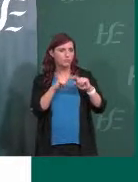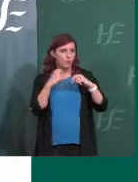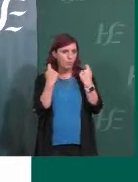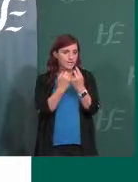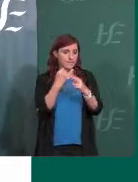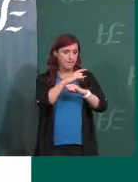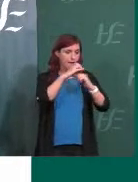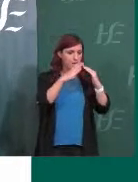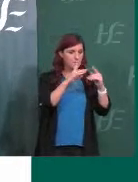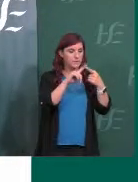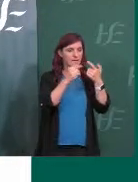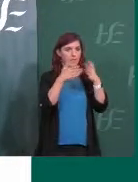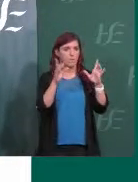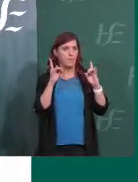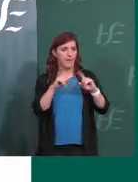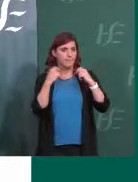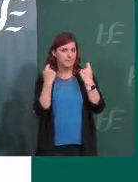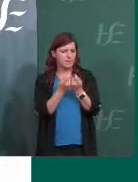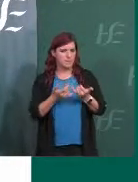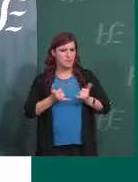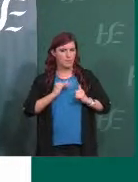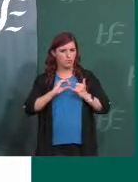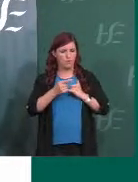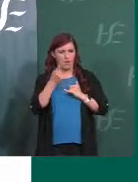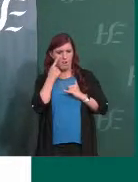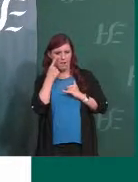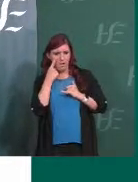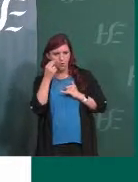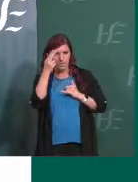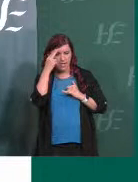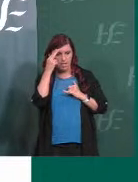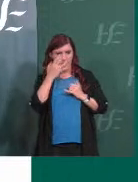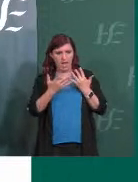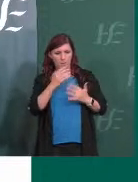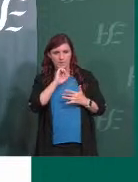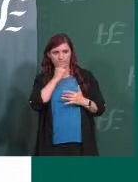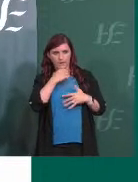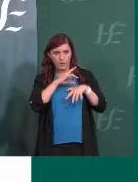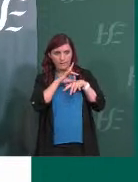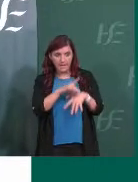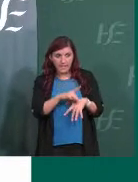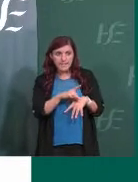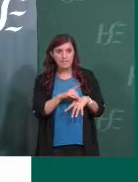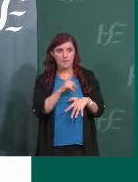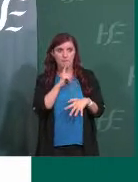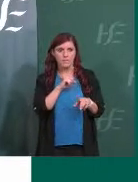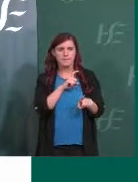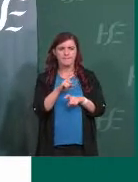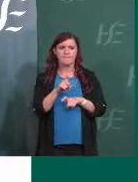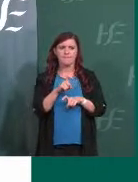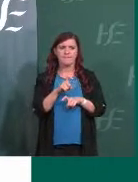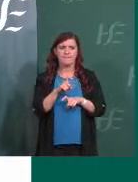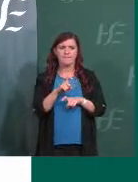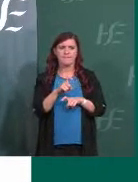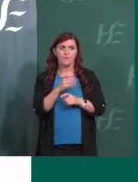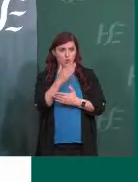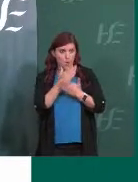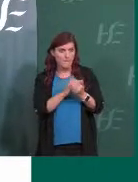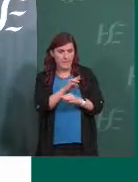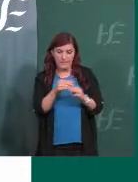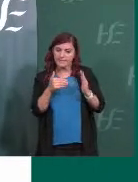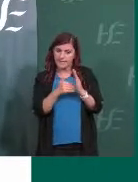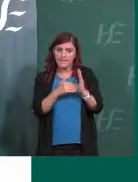teams to understand the severity of the illness, which is much reduced, but is still significant for some people.